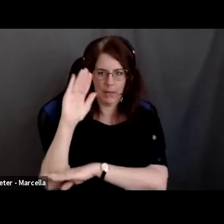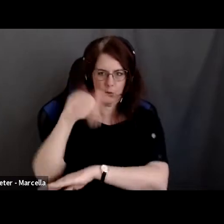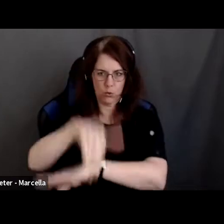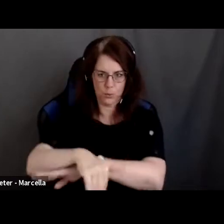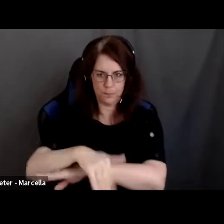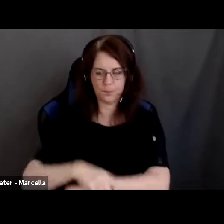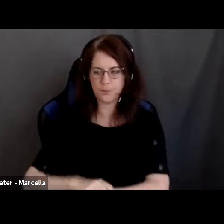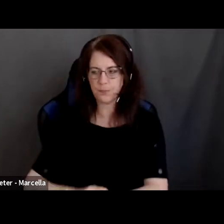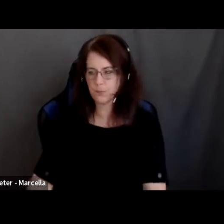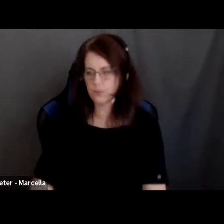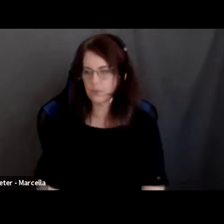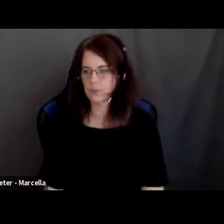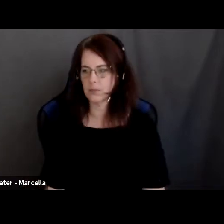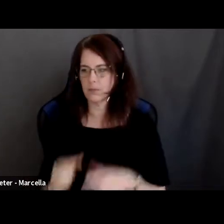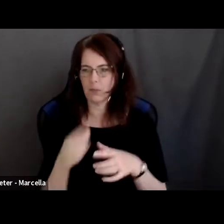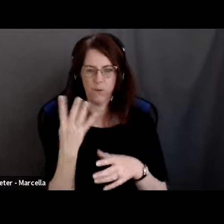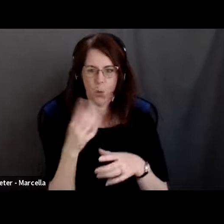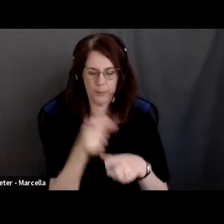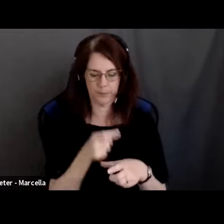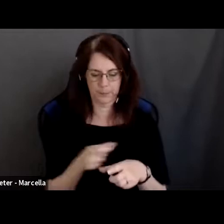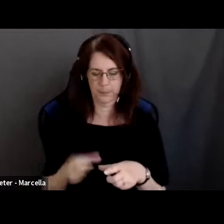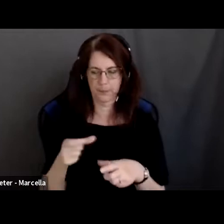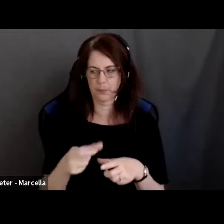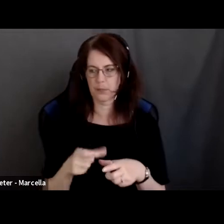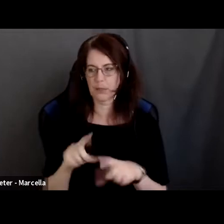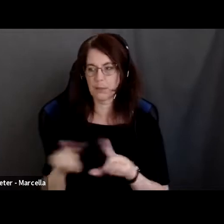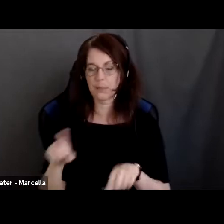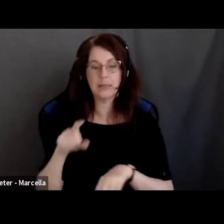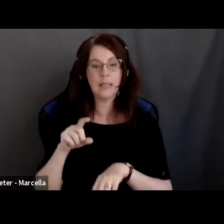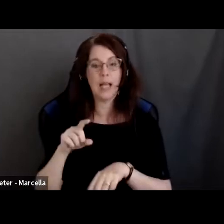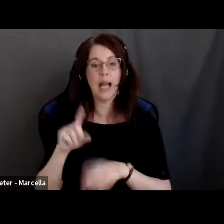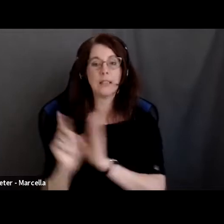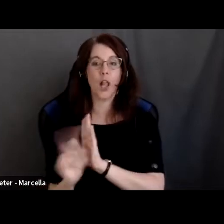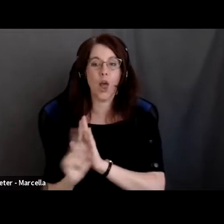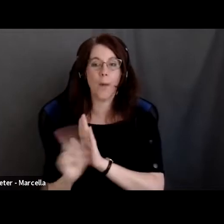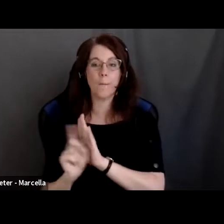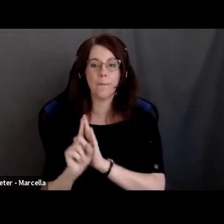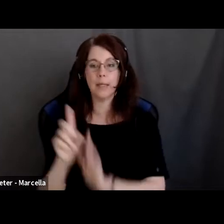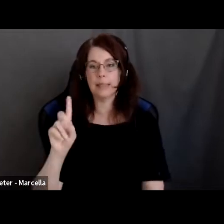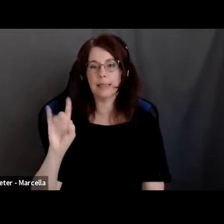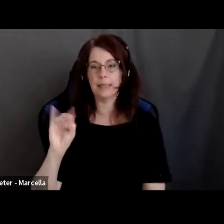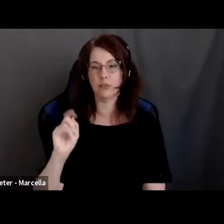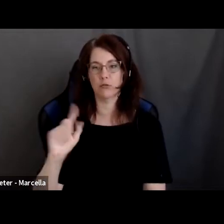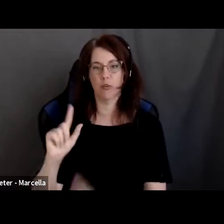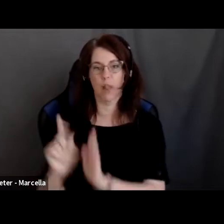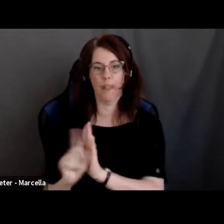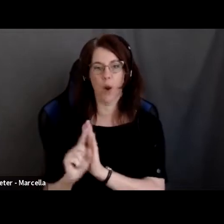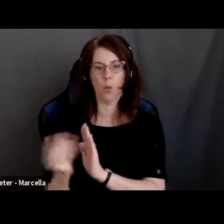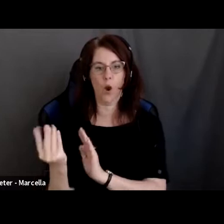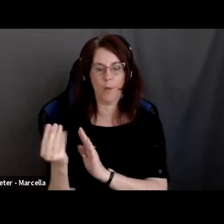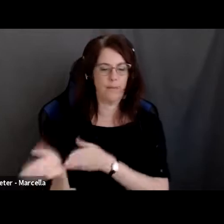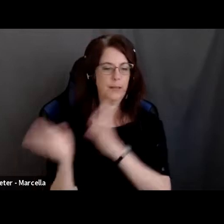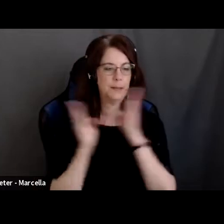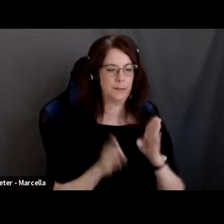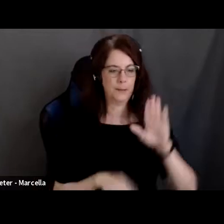and evening compartments, but it has a built-in alarm, a digital alarm that'll go off. In the